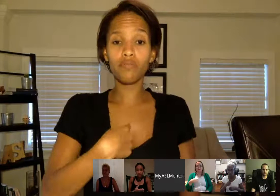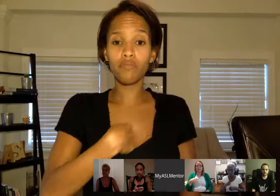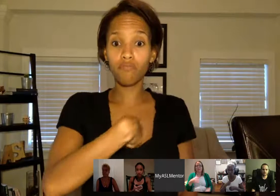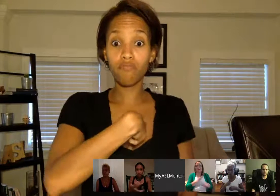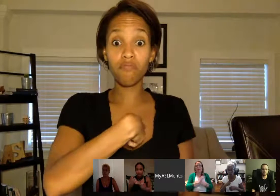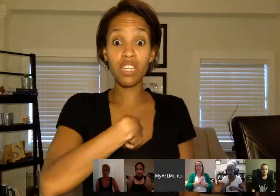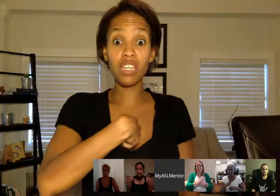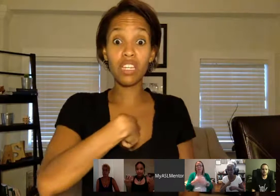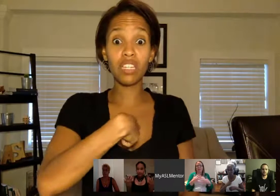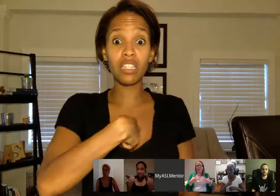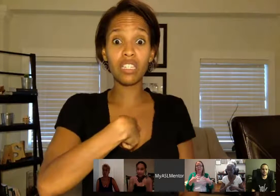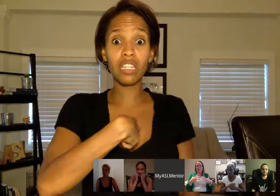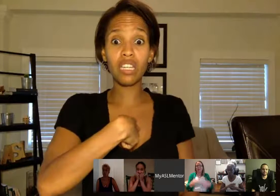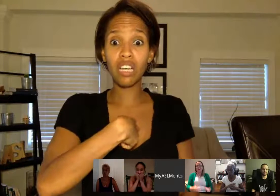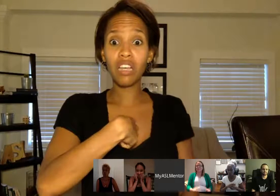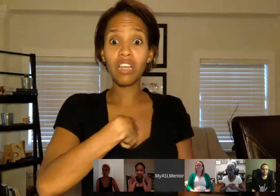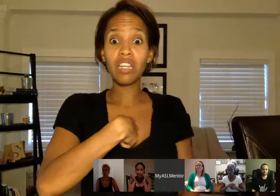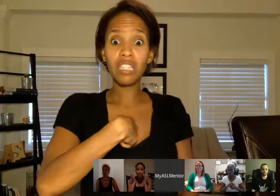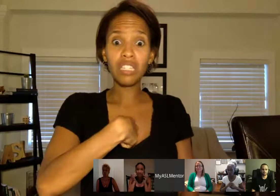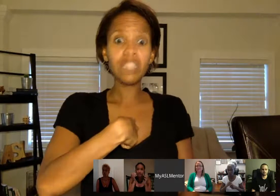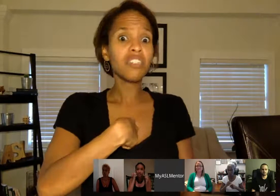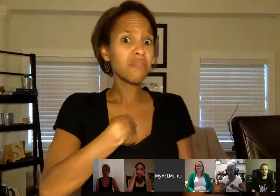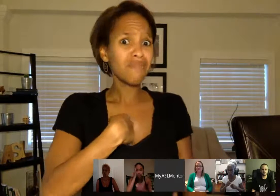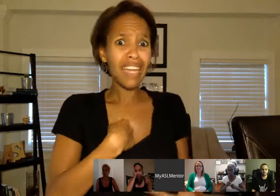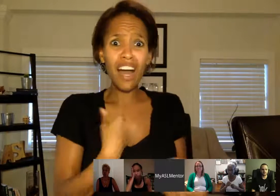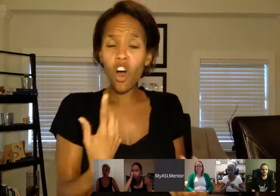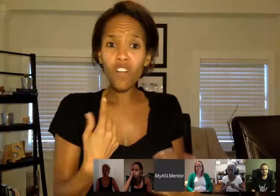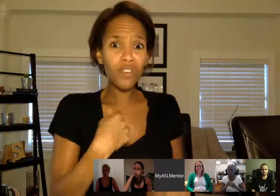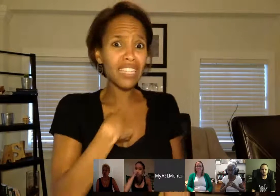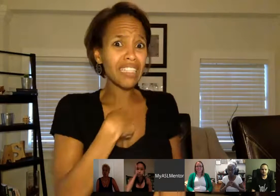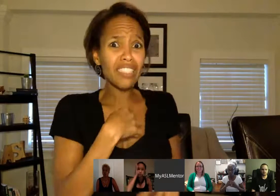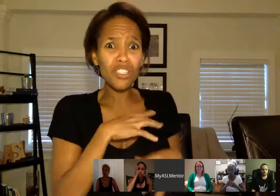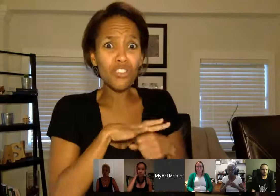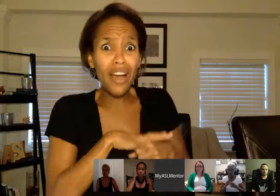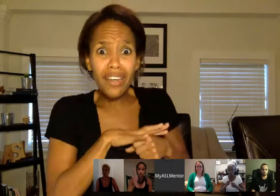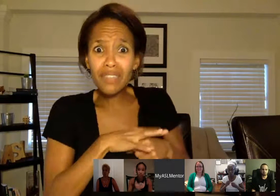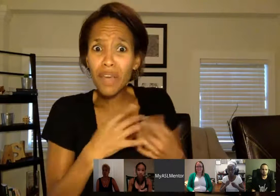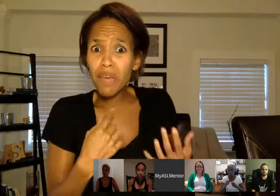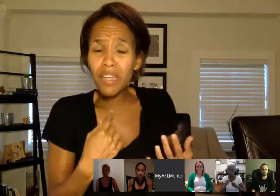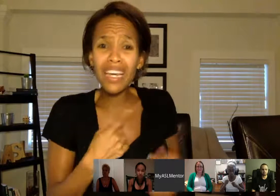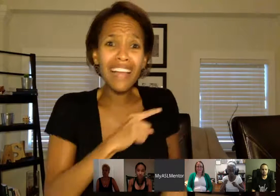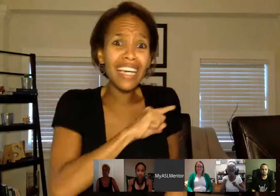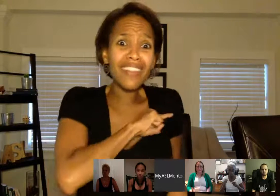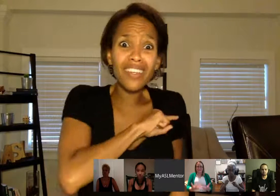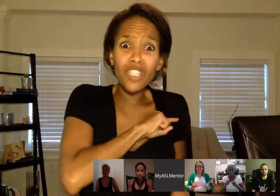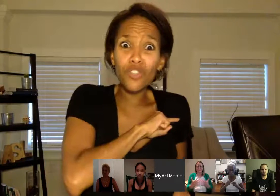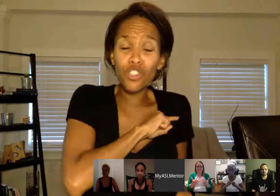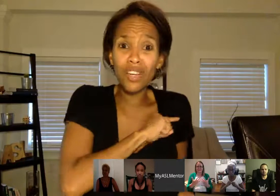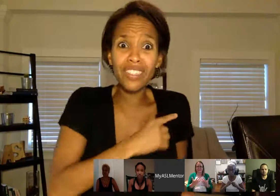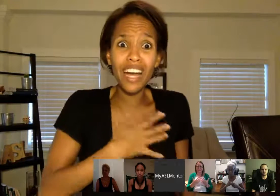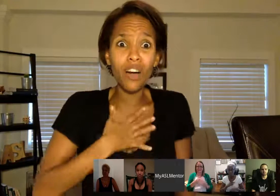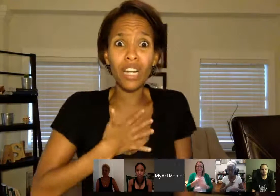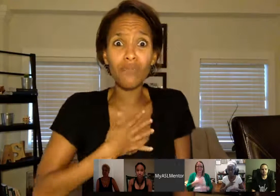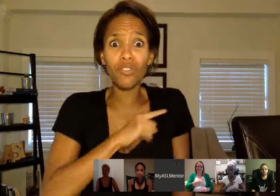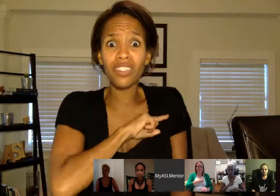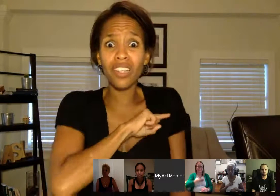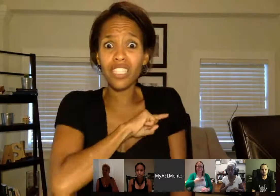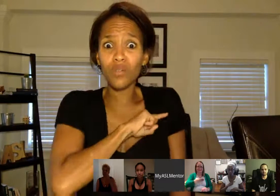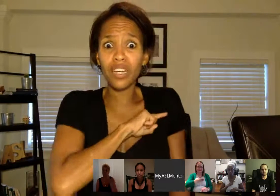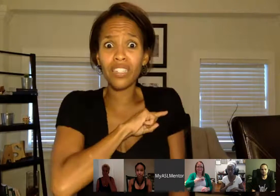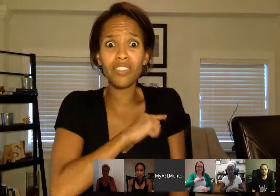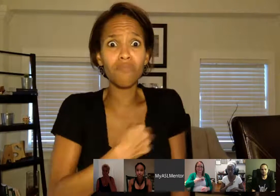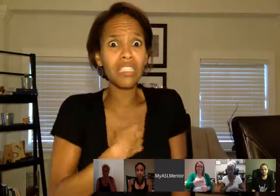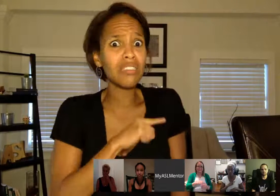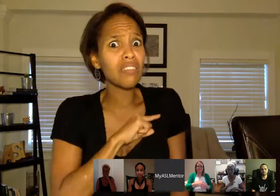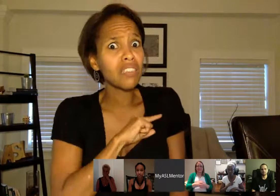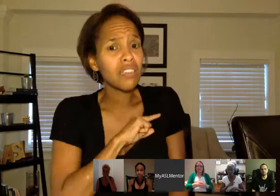what? Me. Yeah, all those things. Stress, maybe. I like this for stressed out. When I'm stressed out, this is